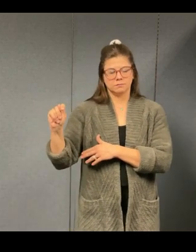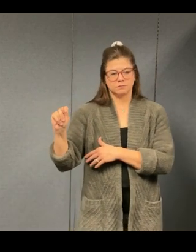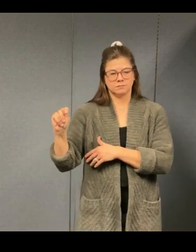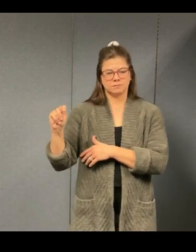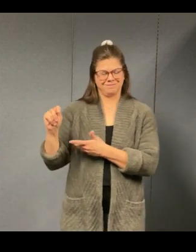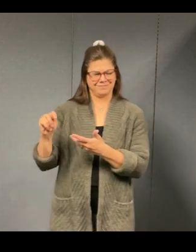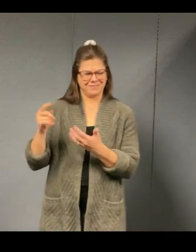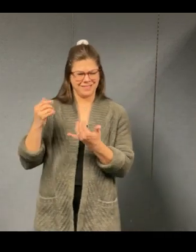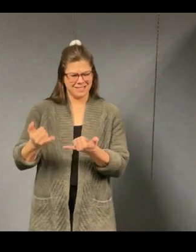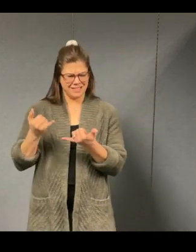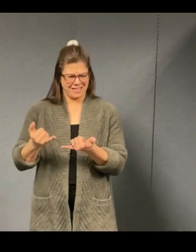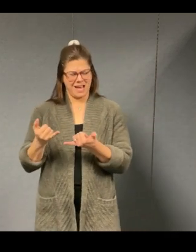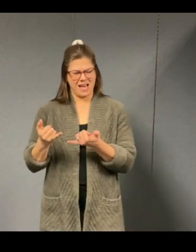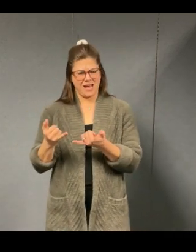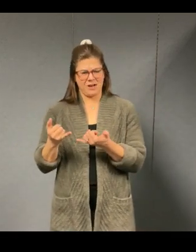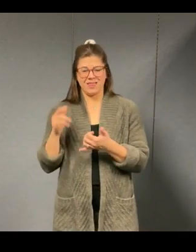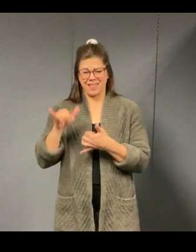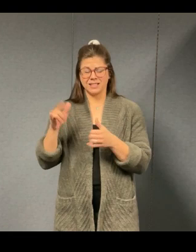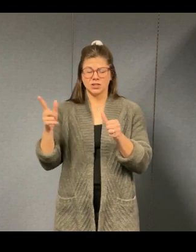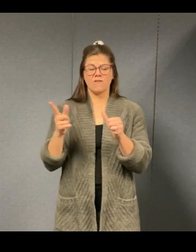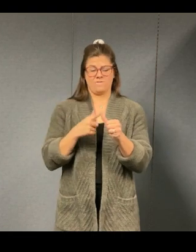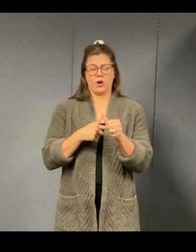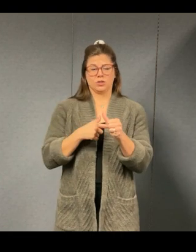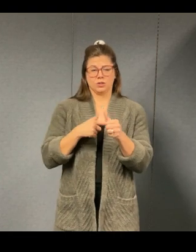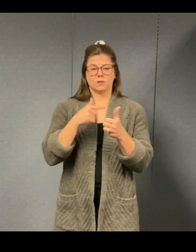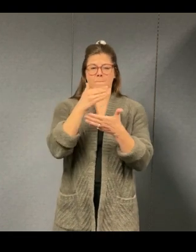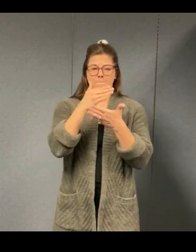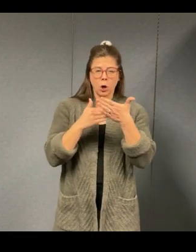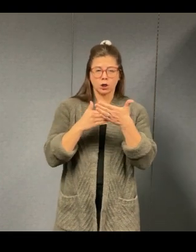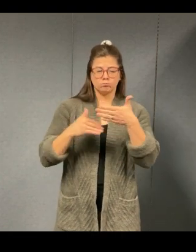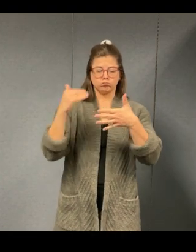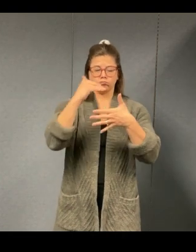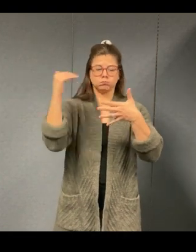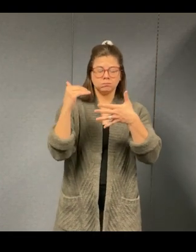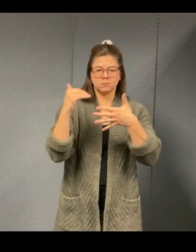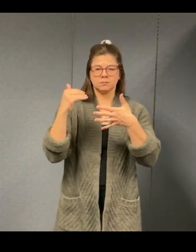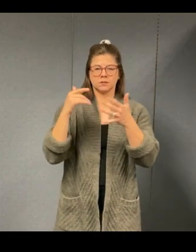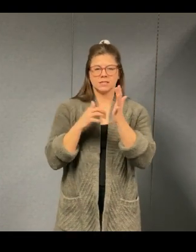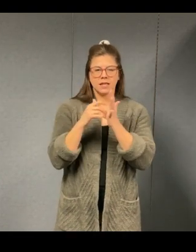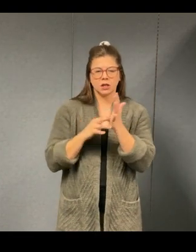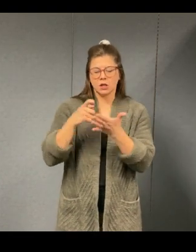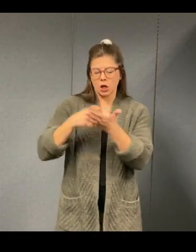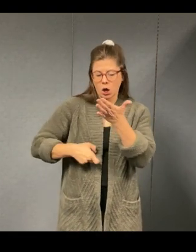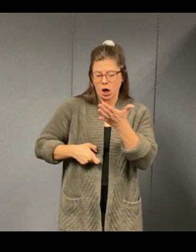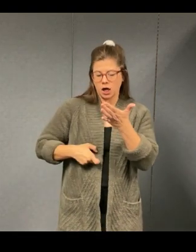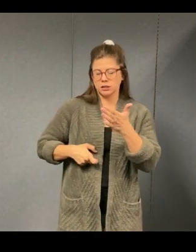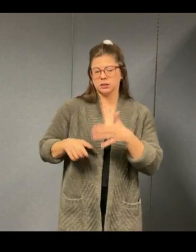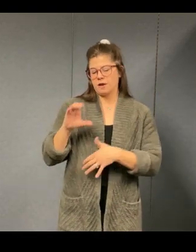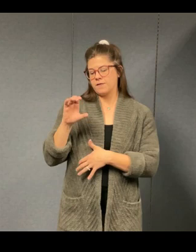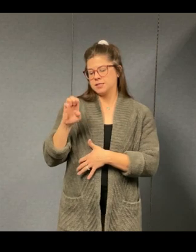Finding the area is the first step to calculate the cost for the cement. The second step is to use